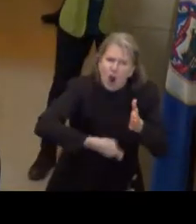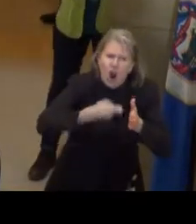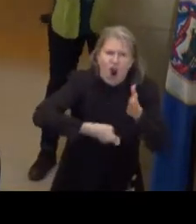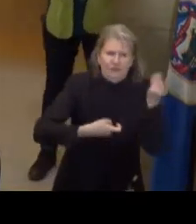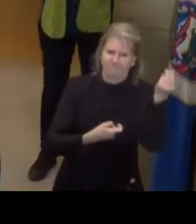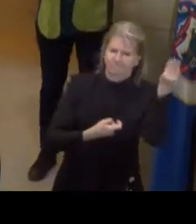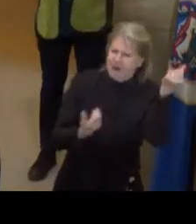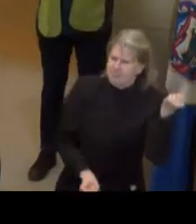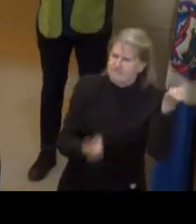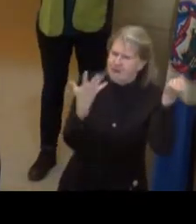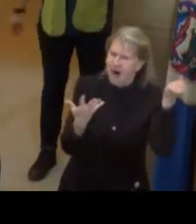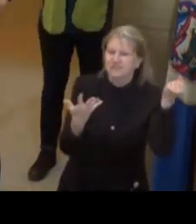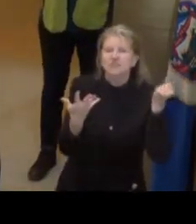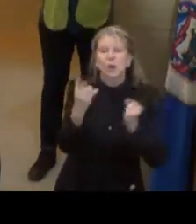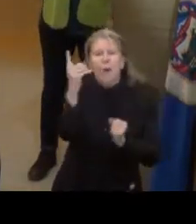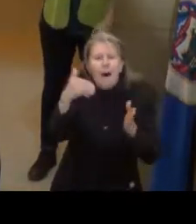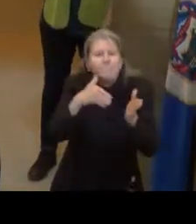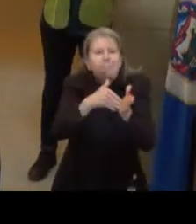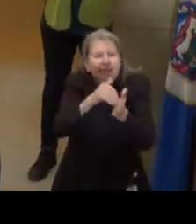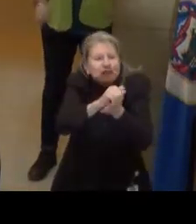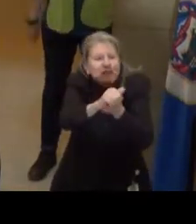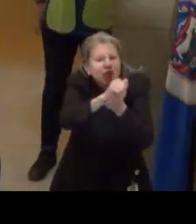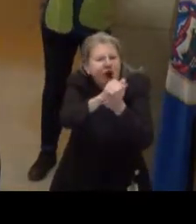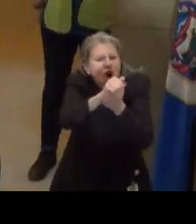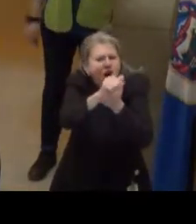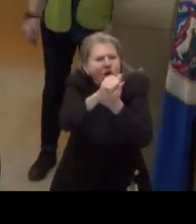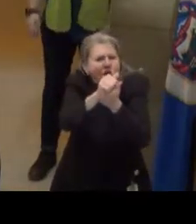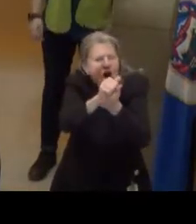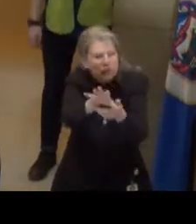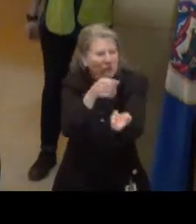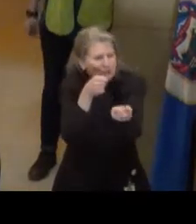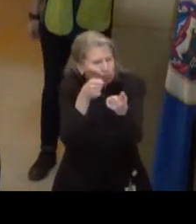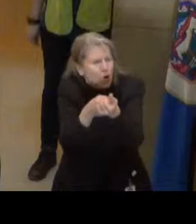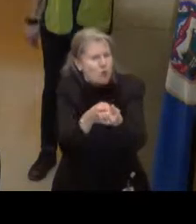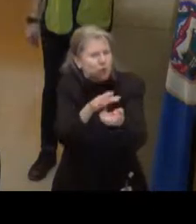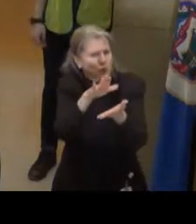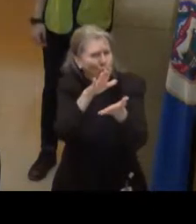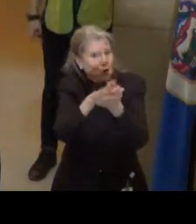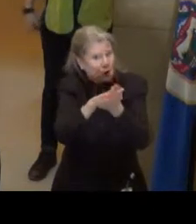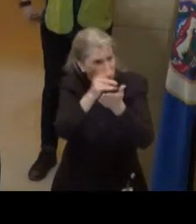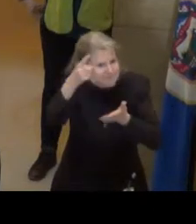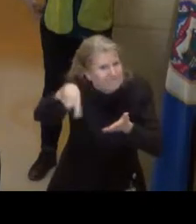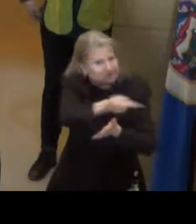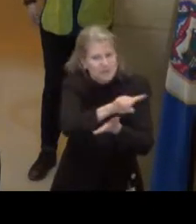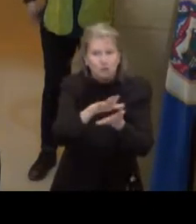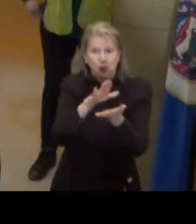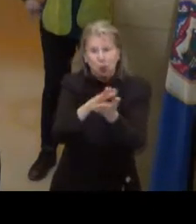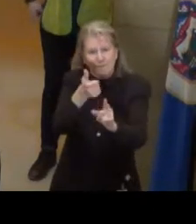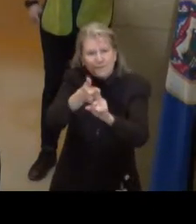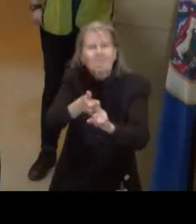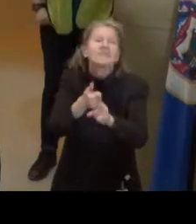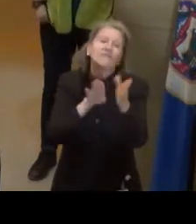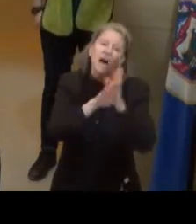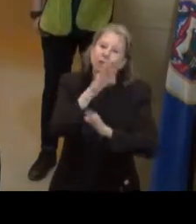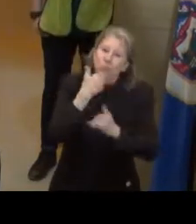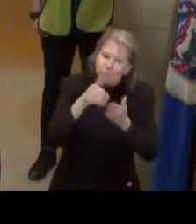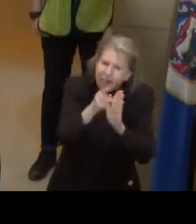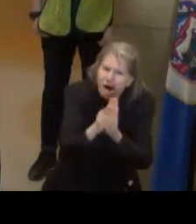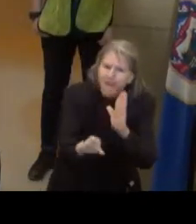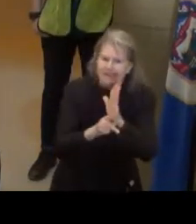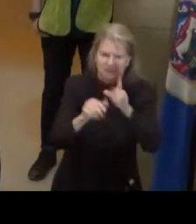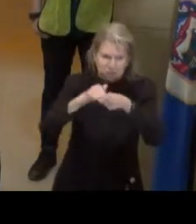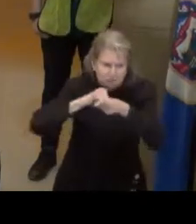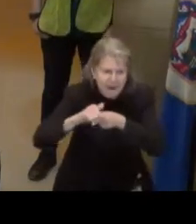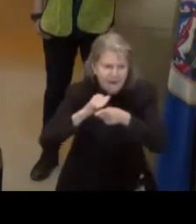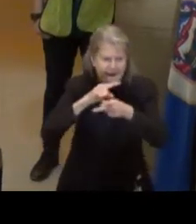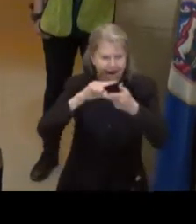The bill provides $1 million to support schools in developing new policies, training, analyzing data to